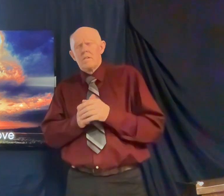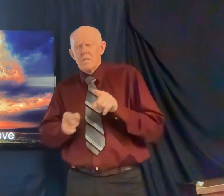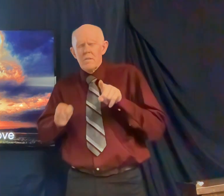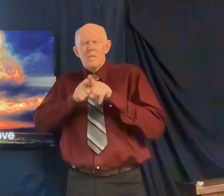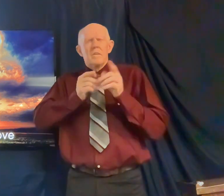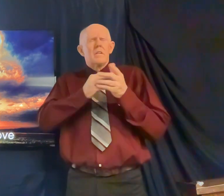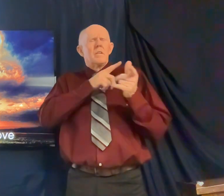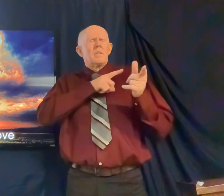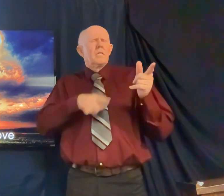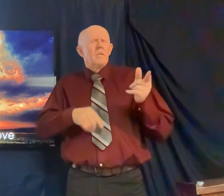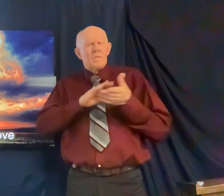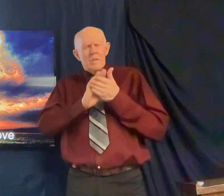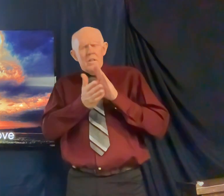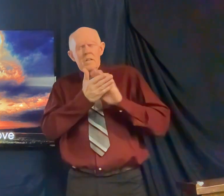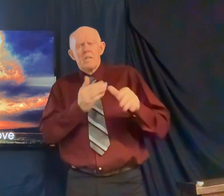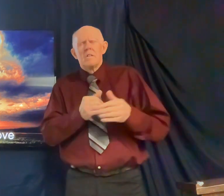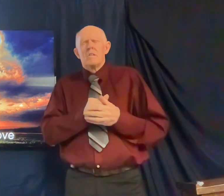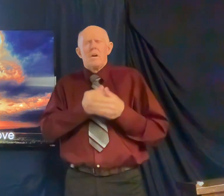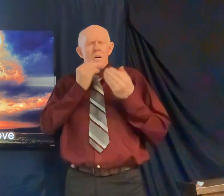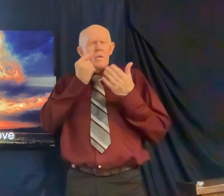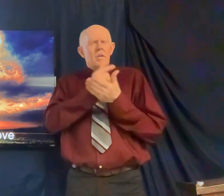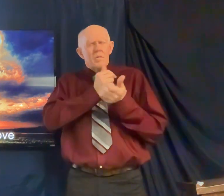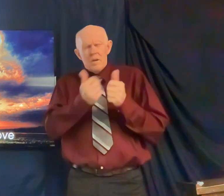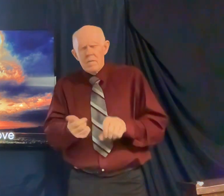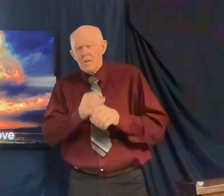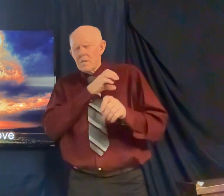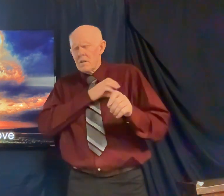downhearted to come back to you, Lord, and forgive us.